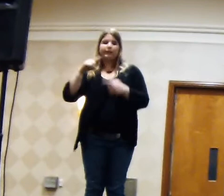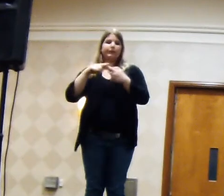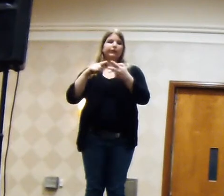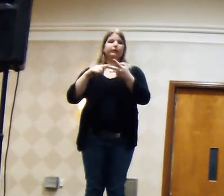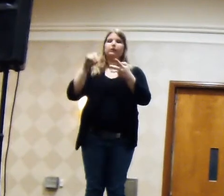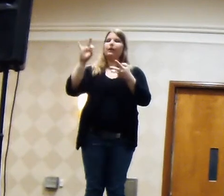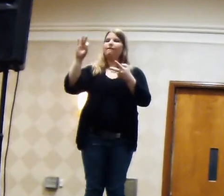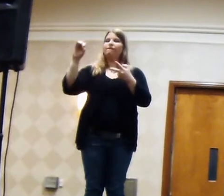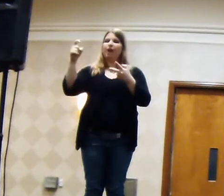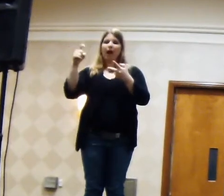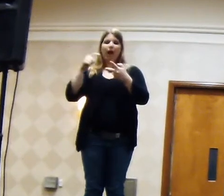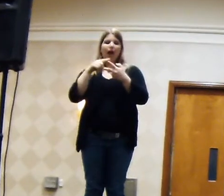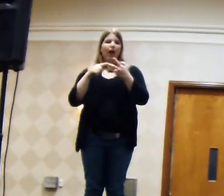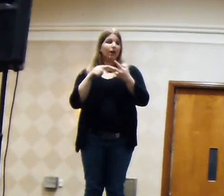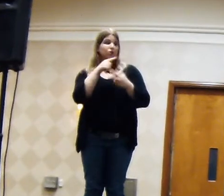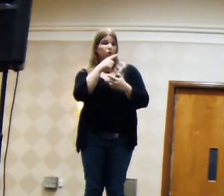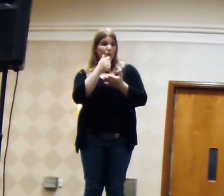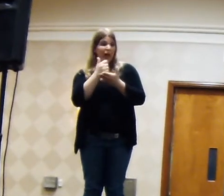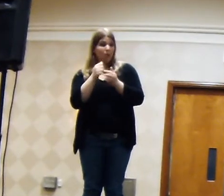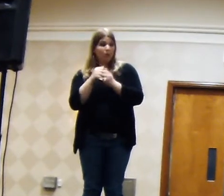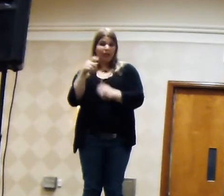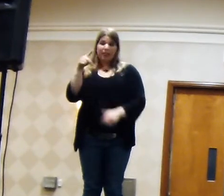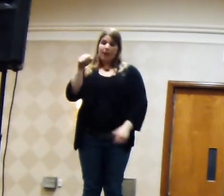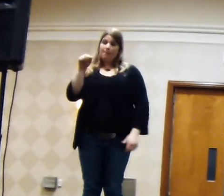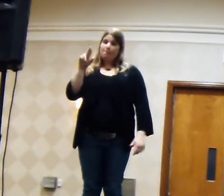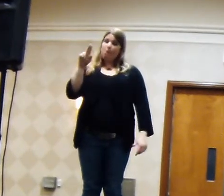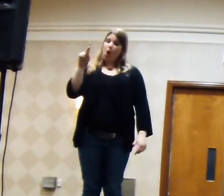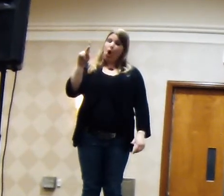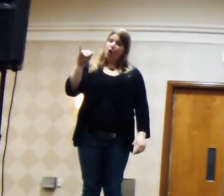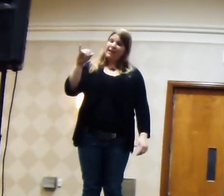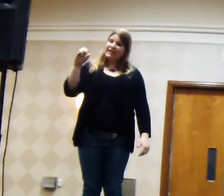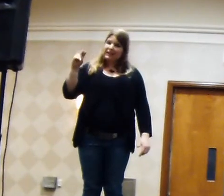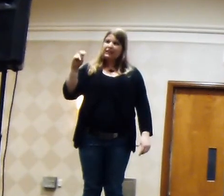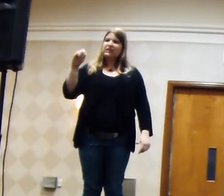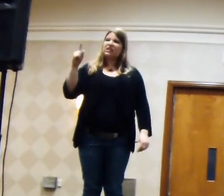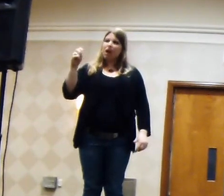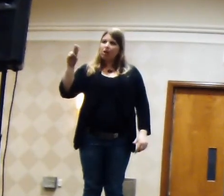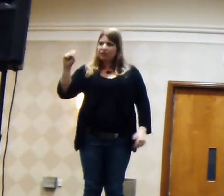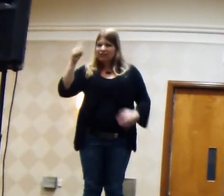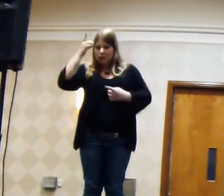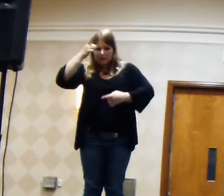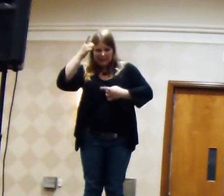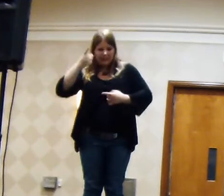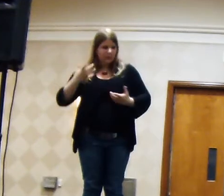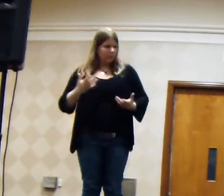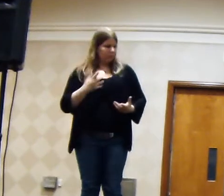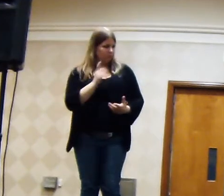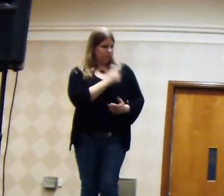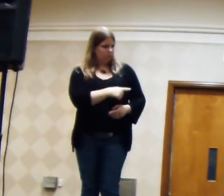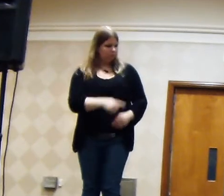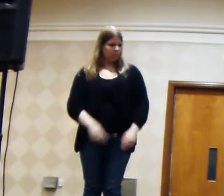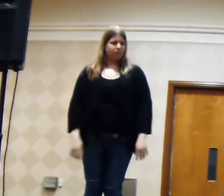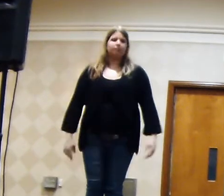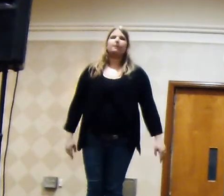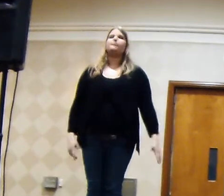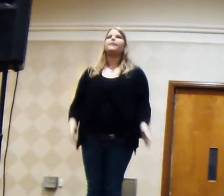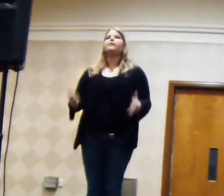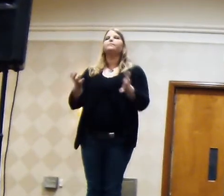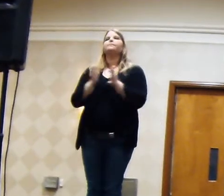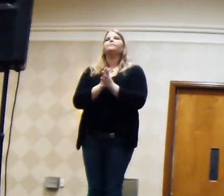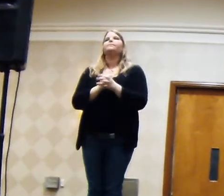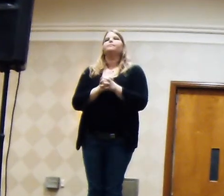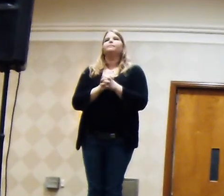finish it for partners? I, you know, we don't. I, like I said, I see I see